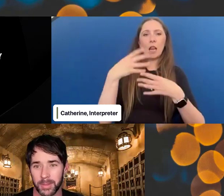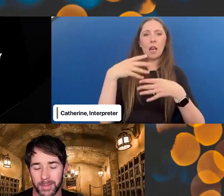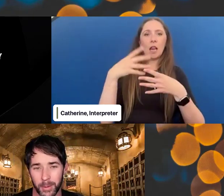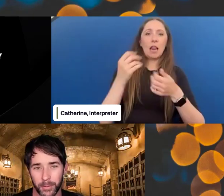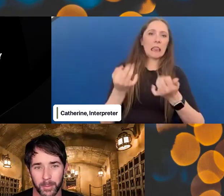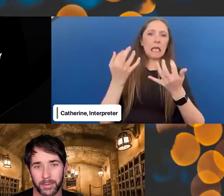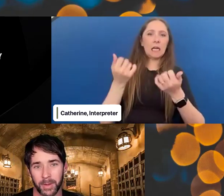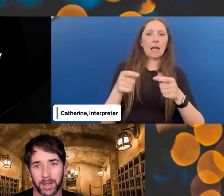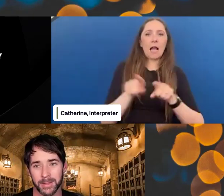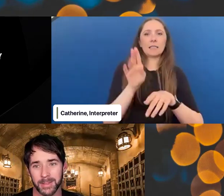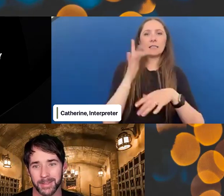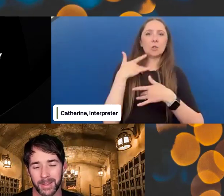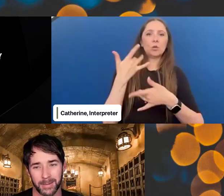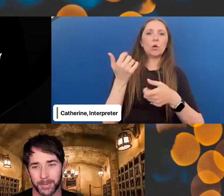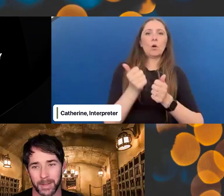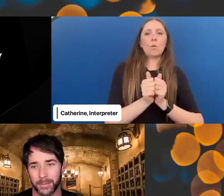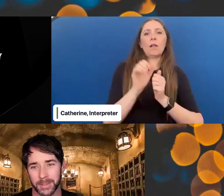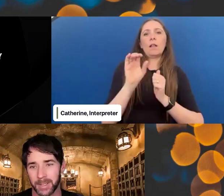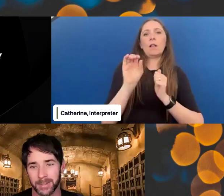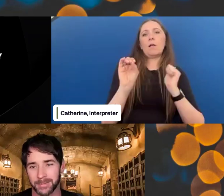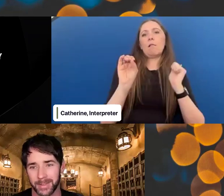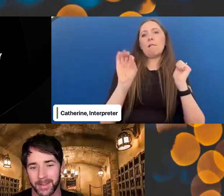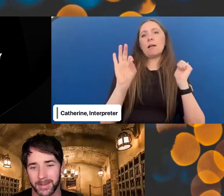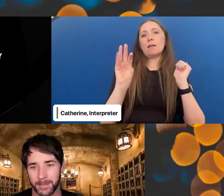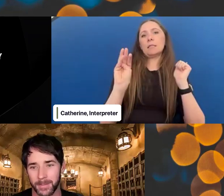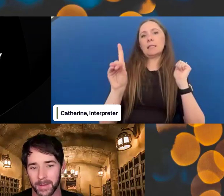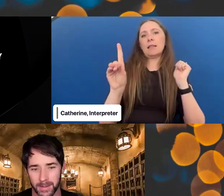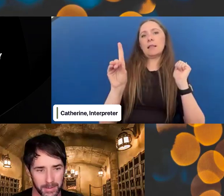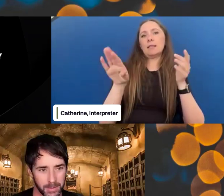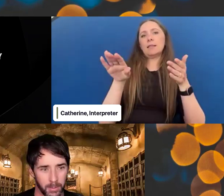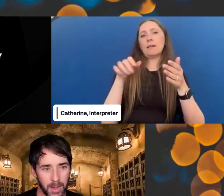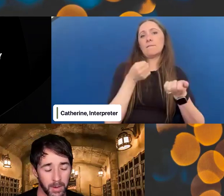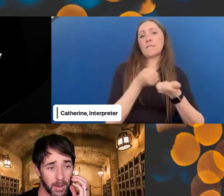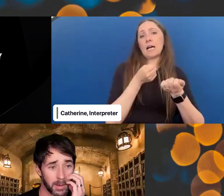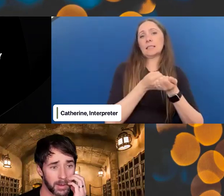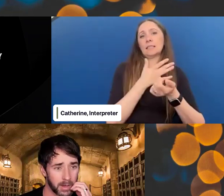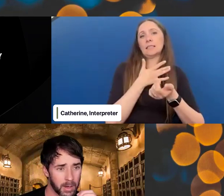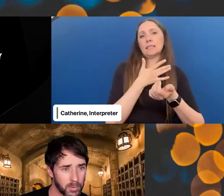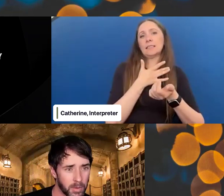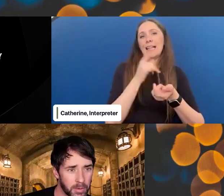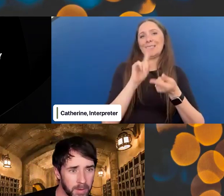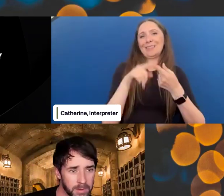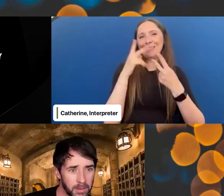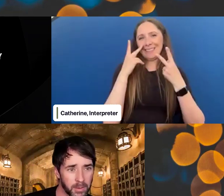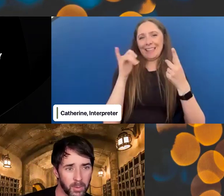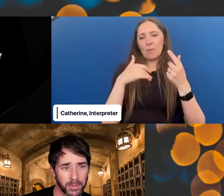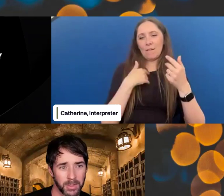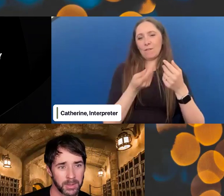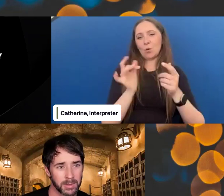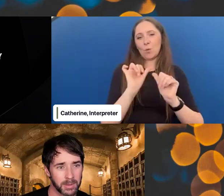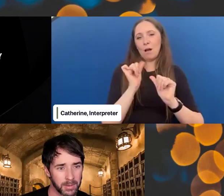usual with the OFMD fans. We love to see it. Let's see, we've got a couple of other things here